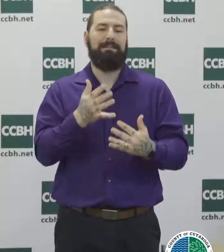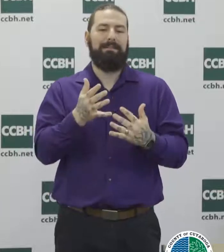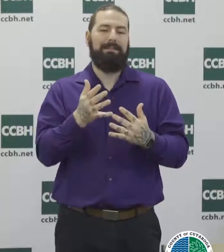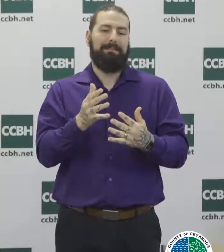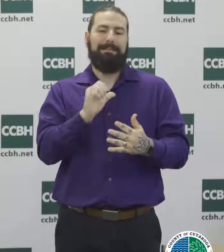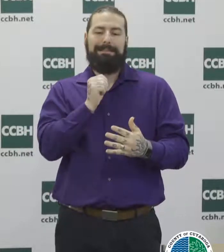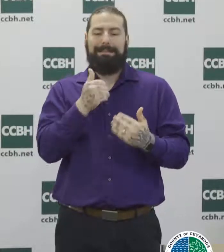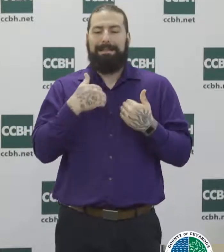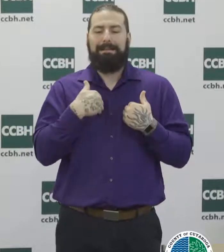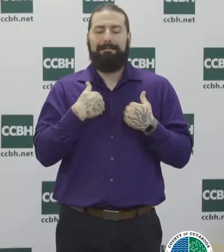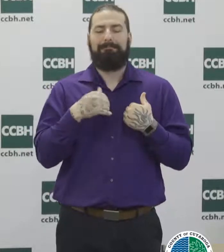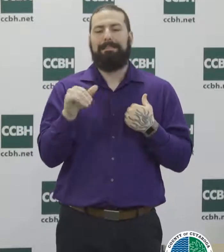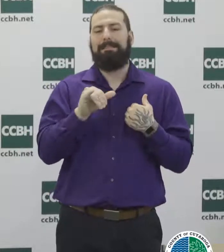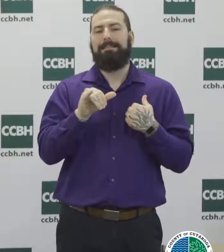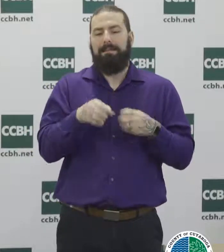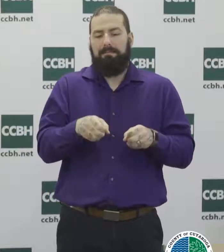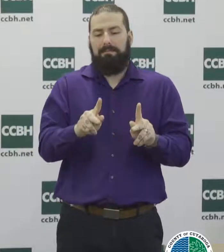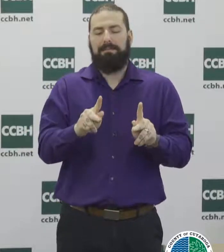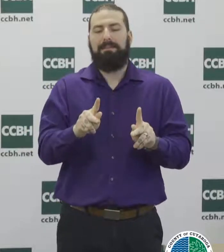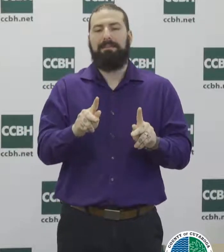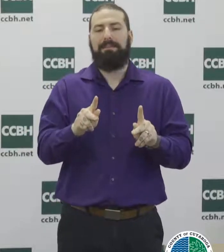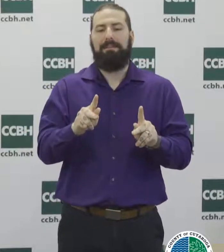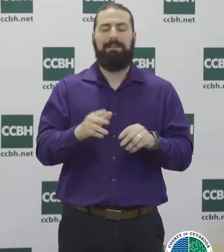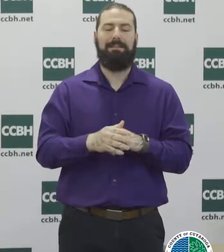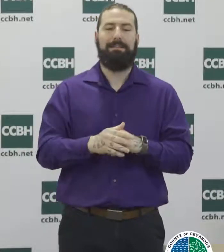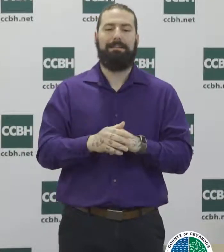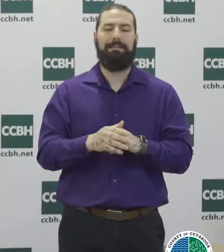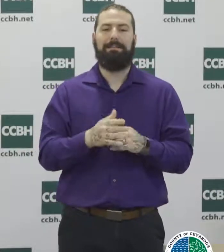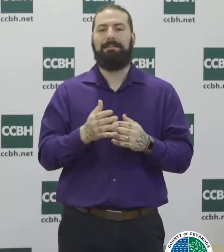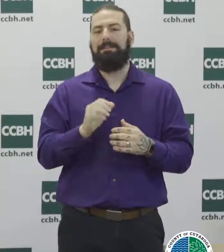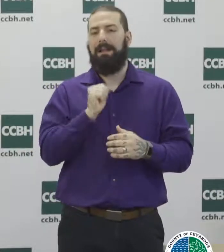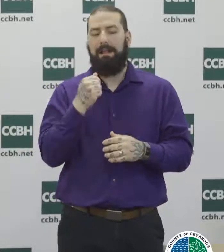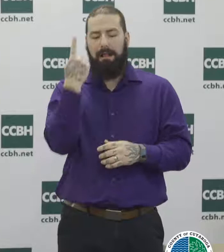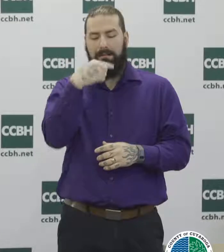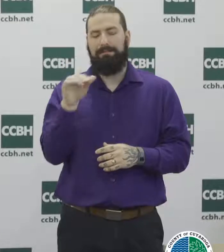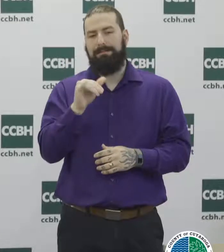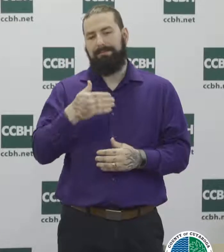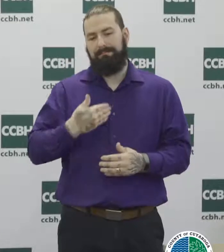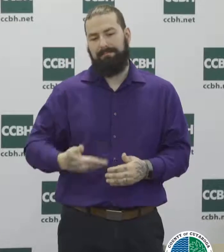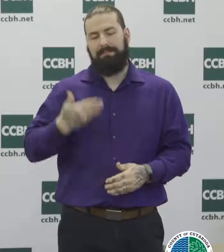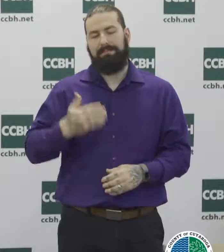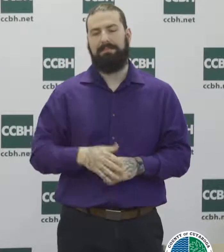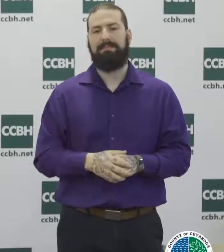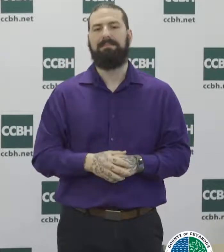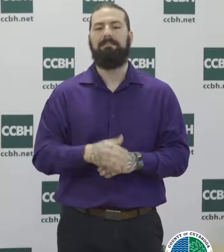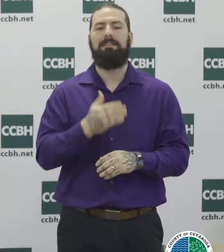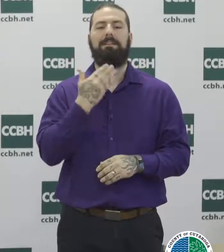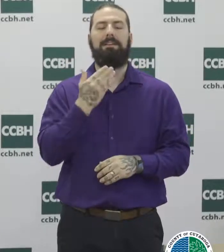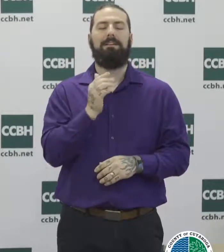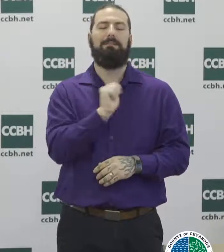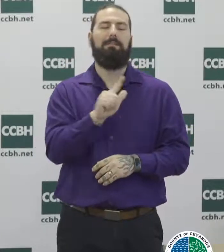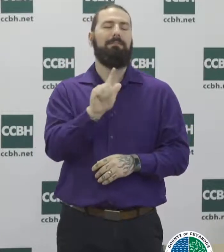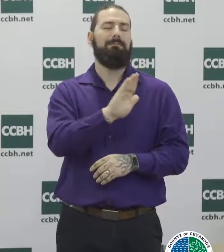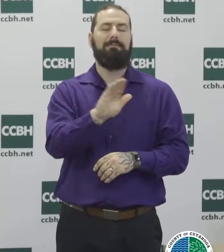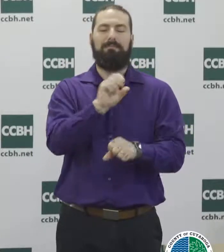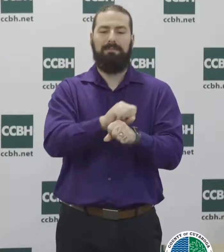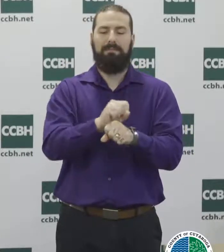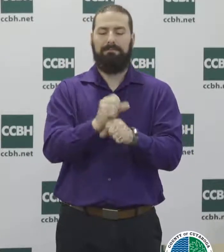opportunity as people who look like me. So thank you all for the work that you do. And with that, I'm going to transition to